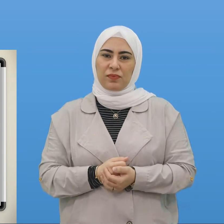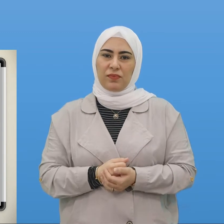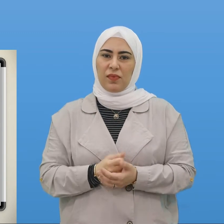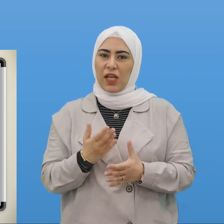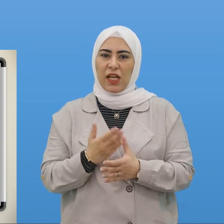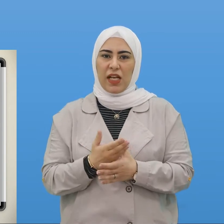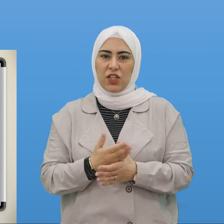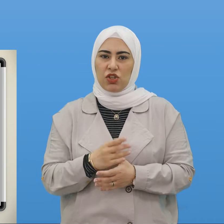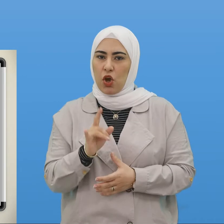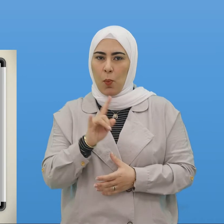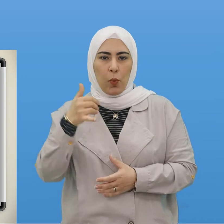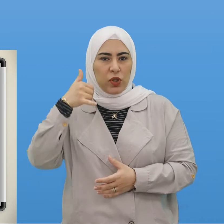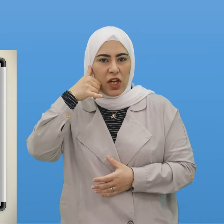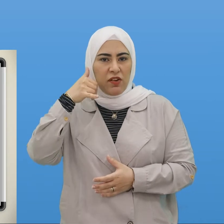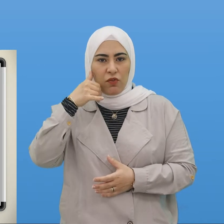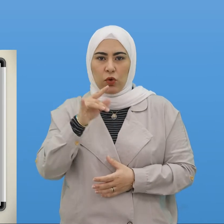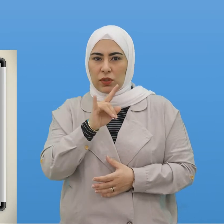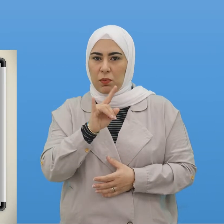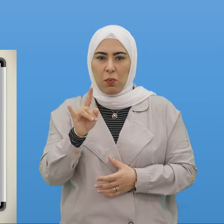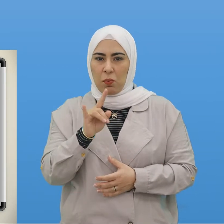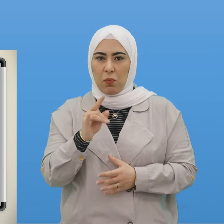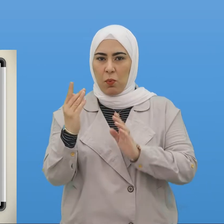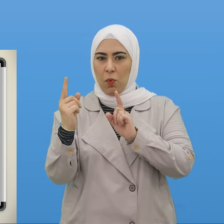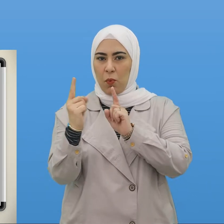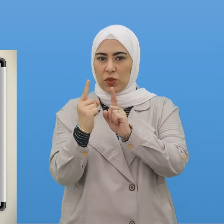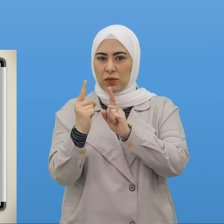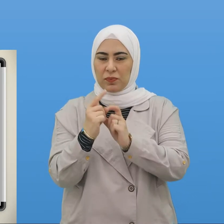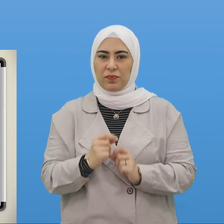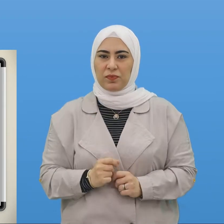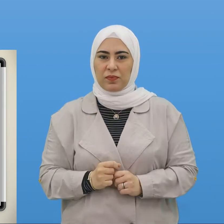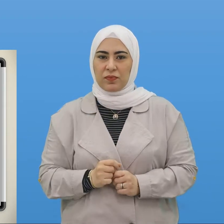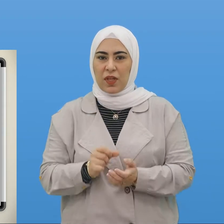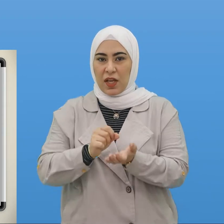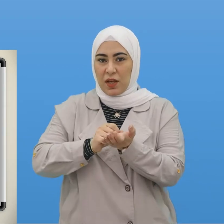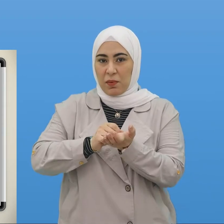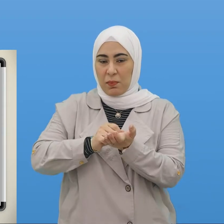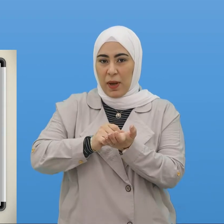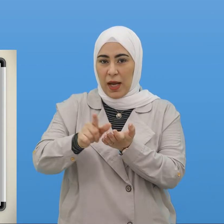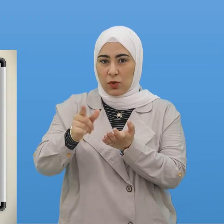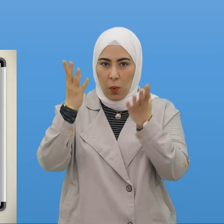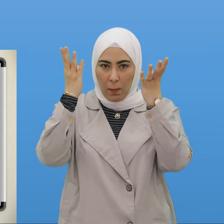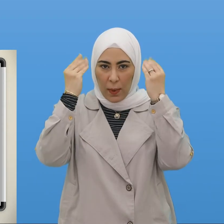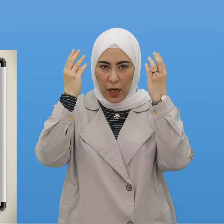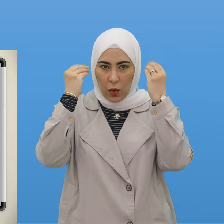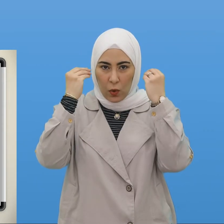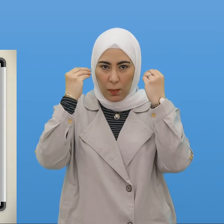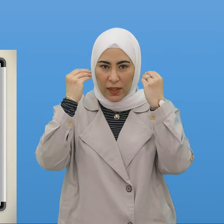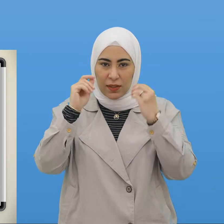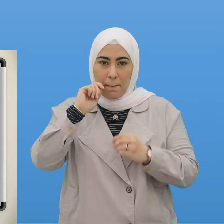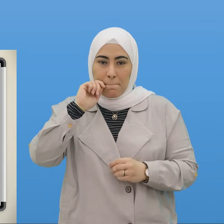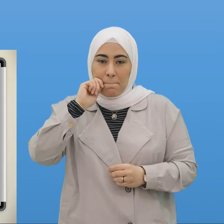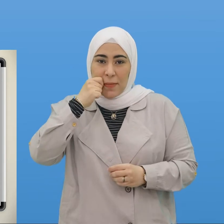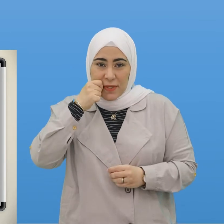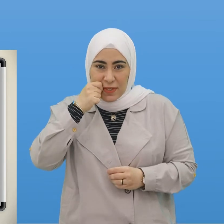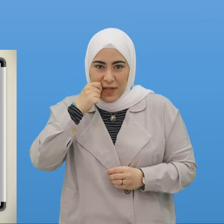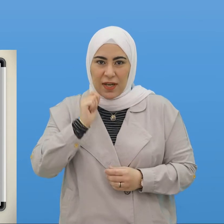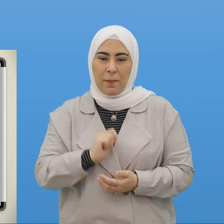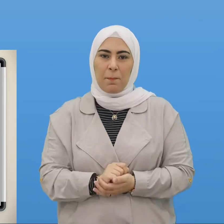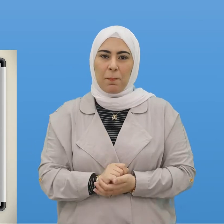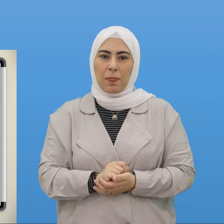we can see here, to pass on confidential information or to plan crimes. They use it more